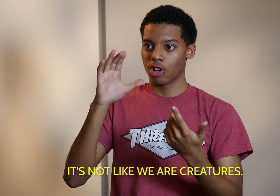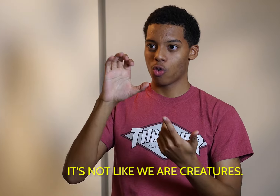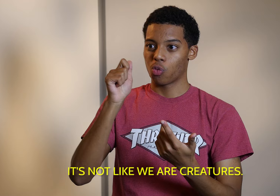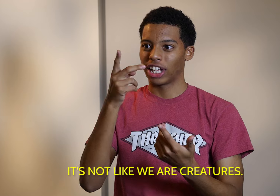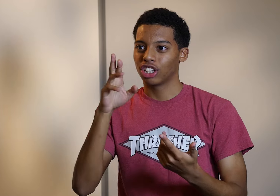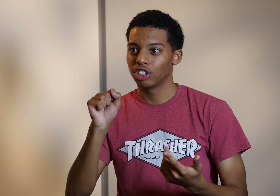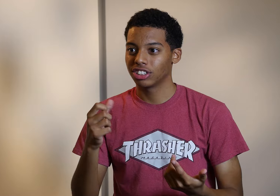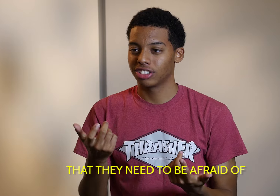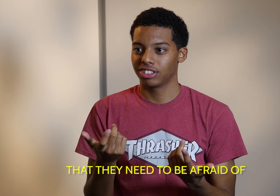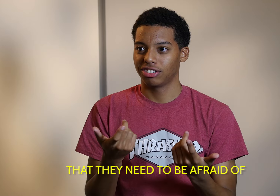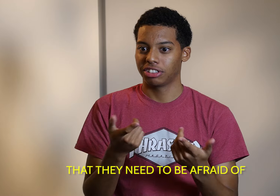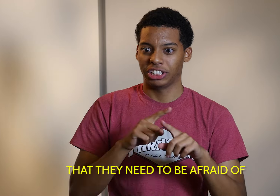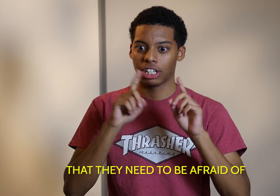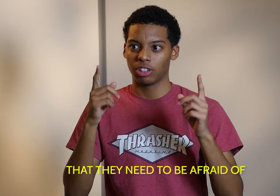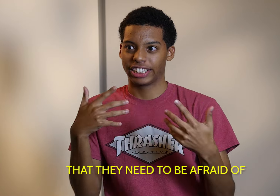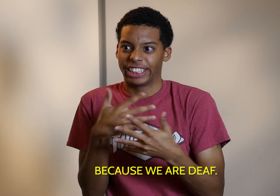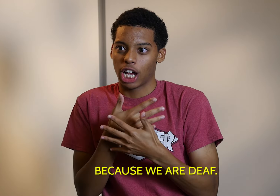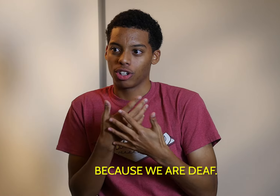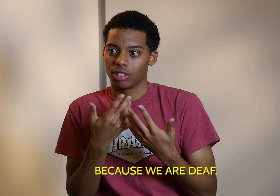creatures that they need to be afraid of because we're deaf.